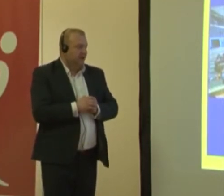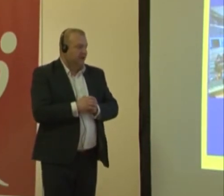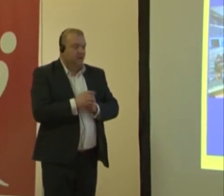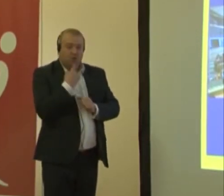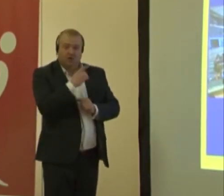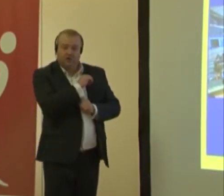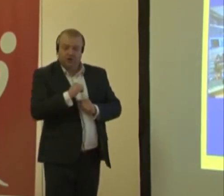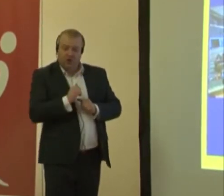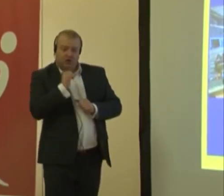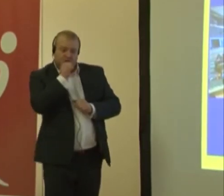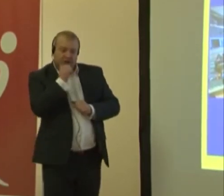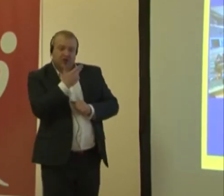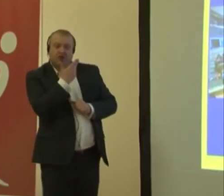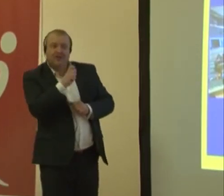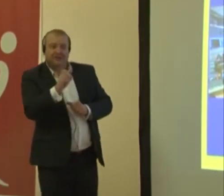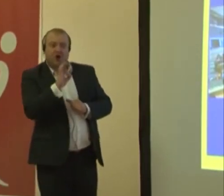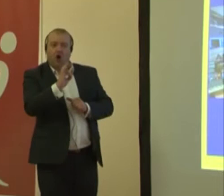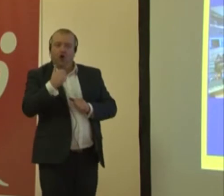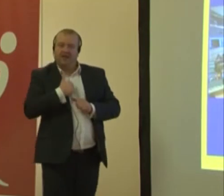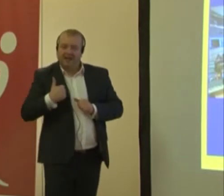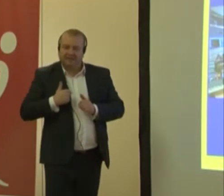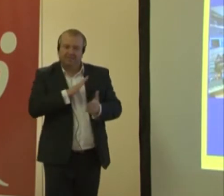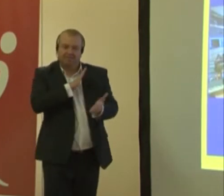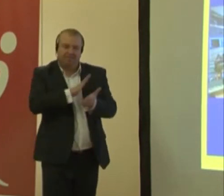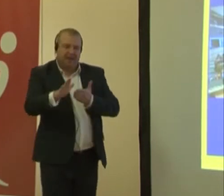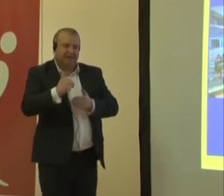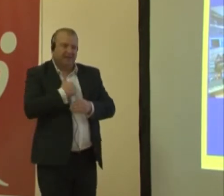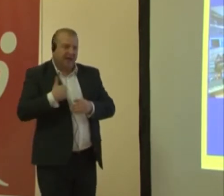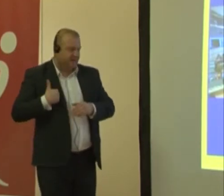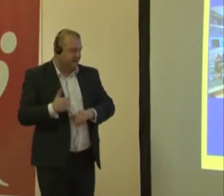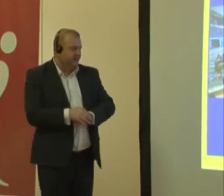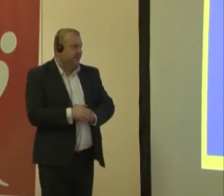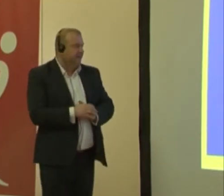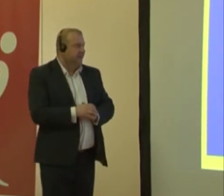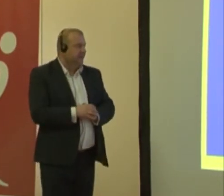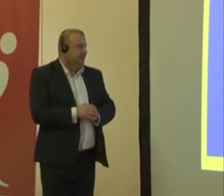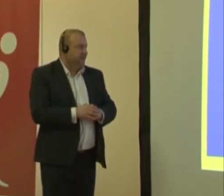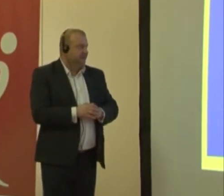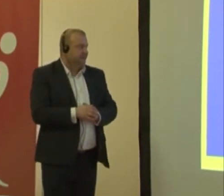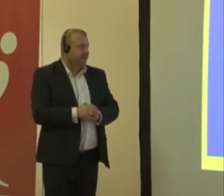us. So that's what we want to follow.